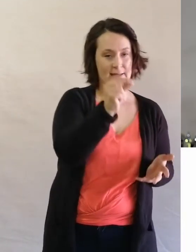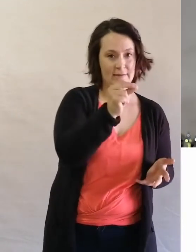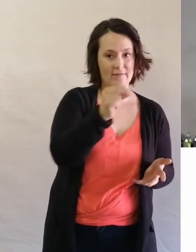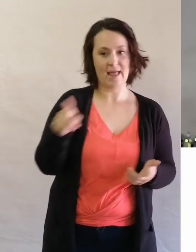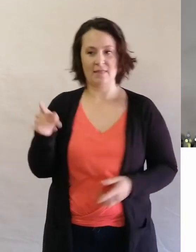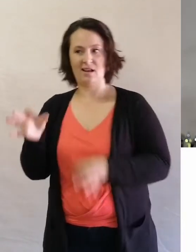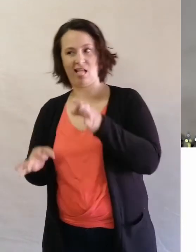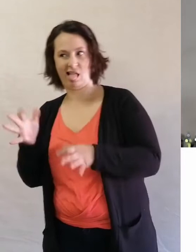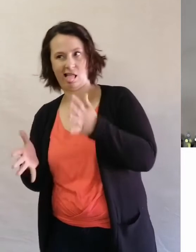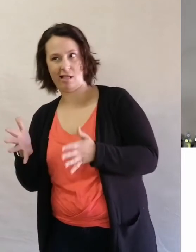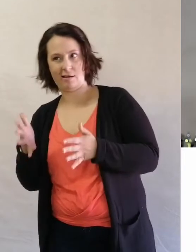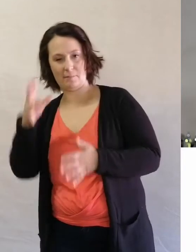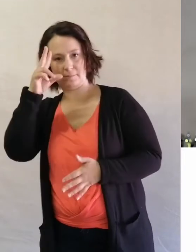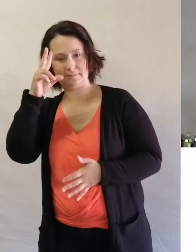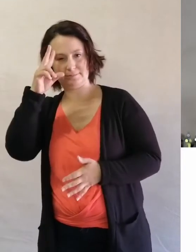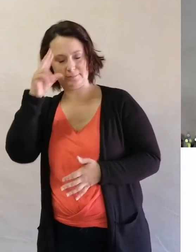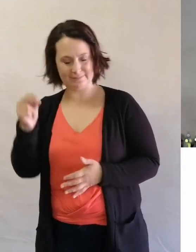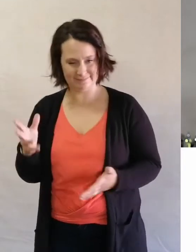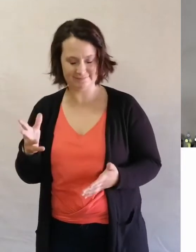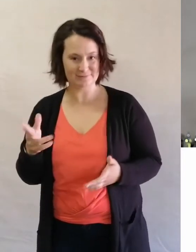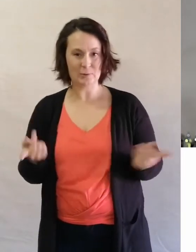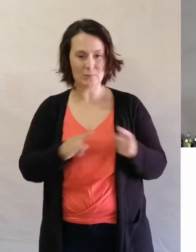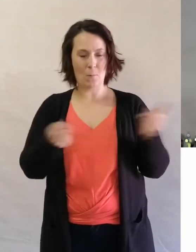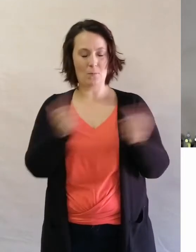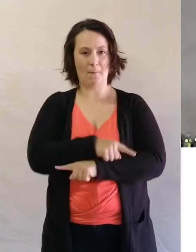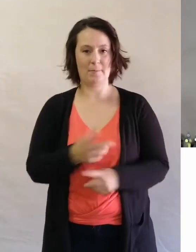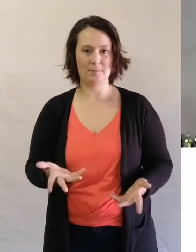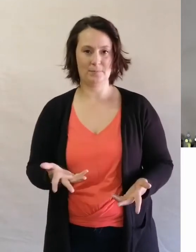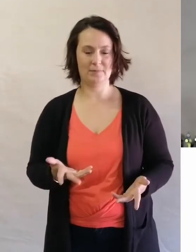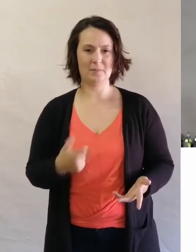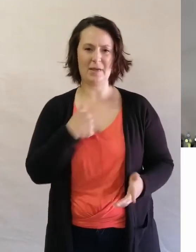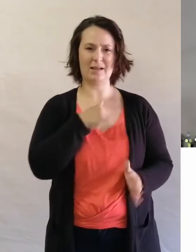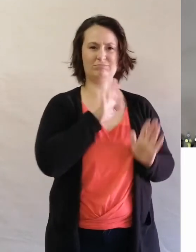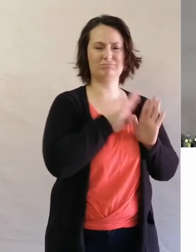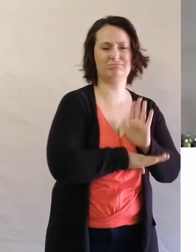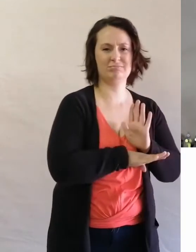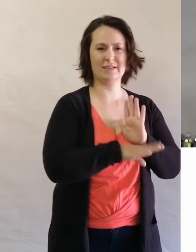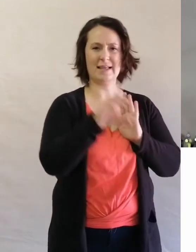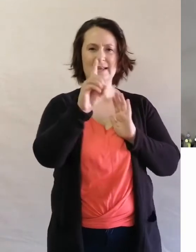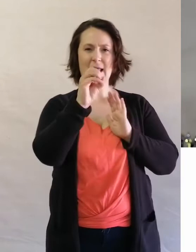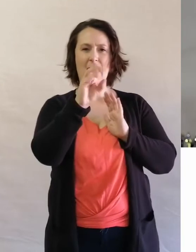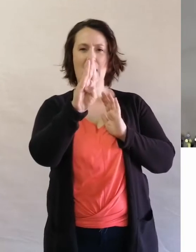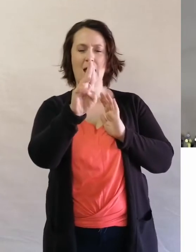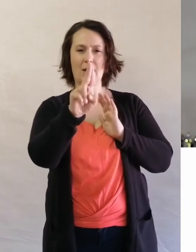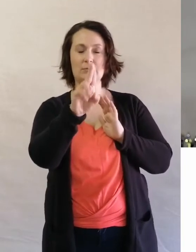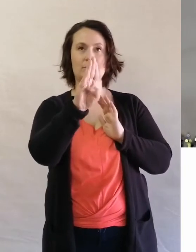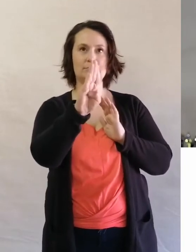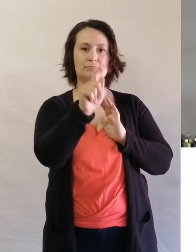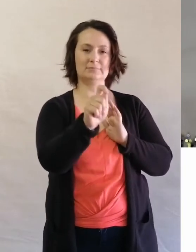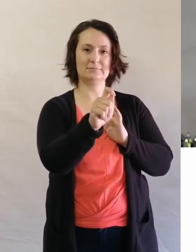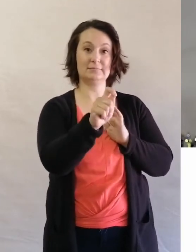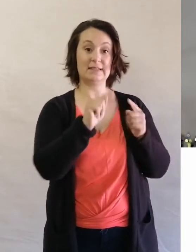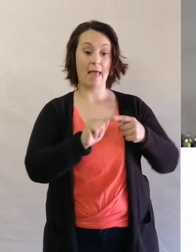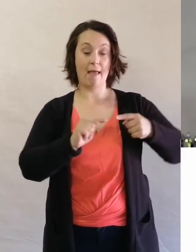doubts. So in other words, how do we deal with our doubt? Because doubt is the enemy of